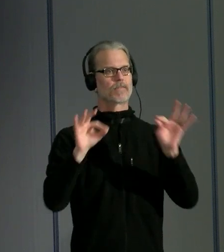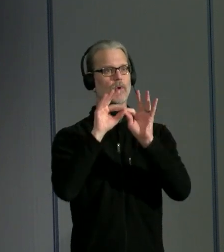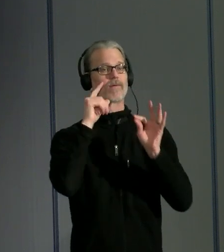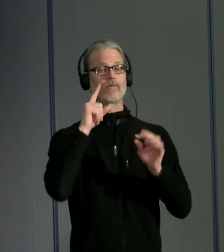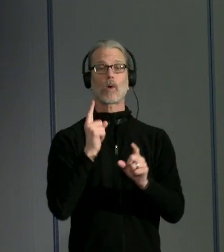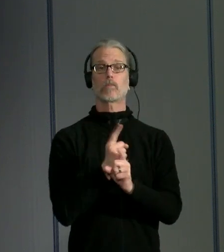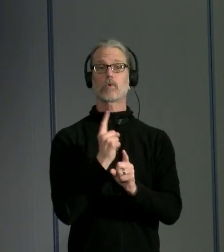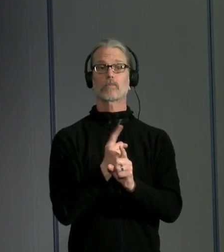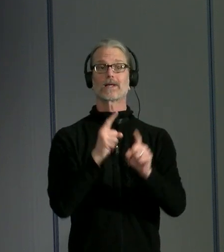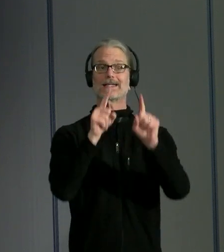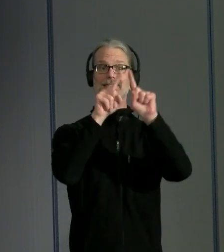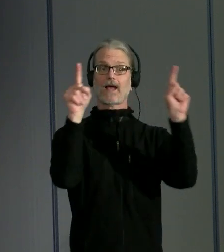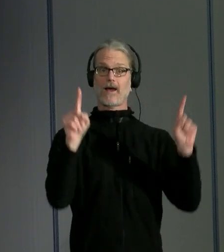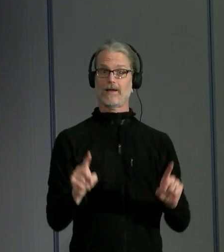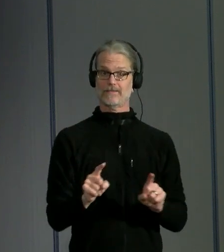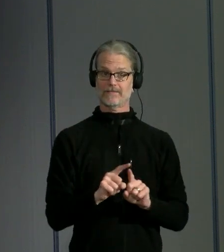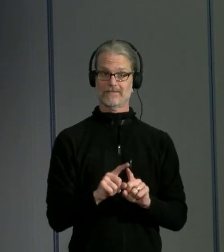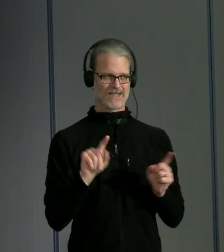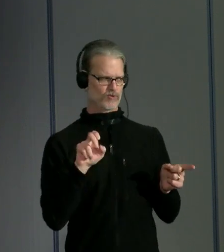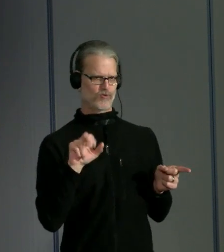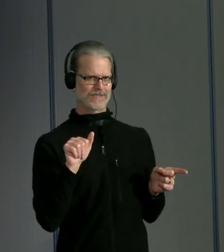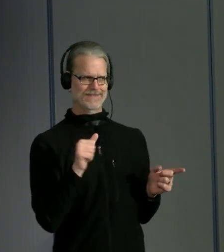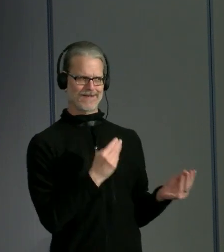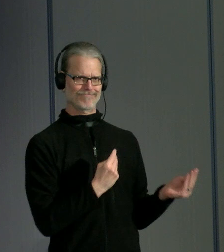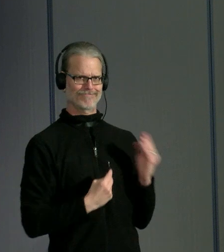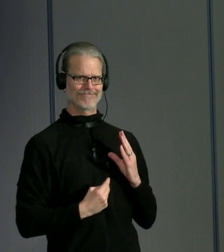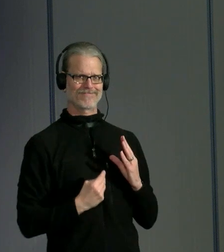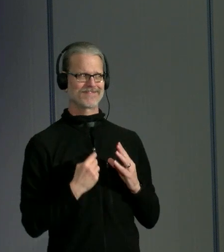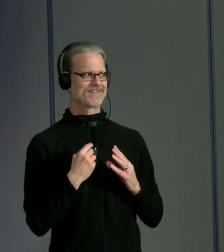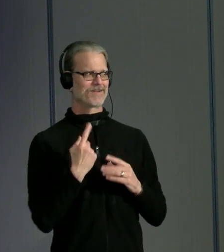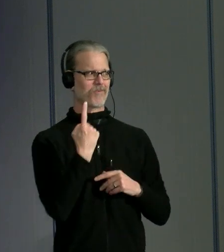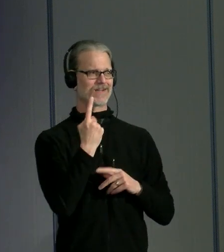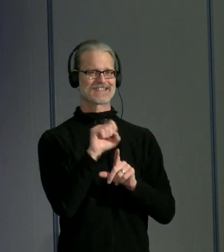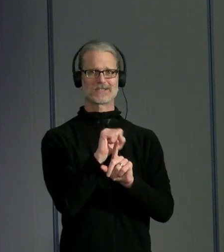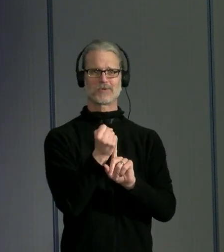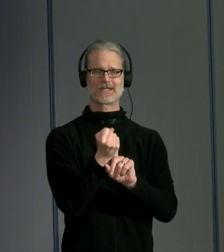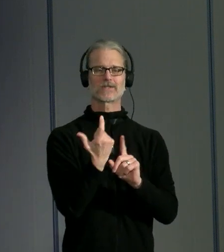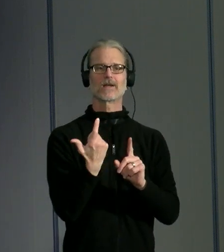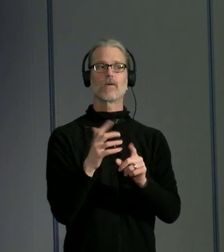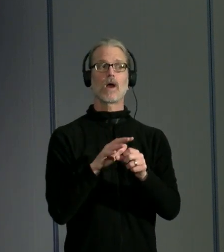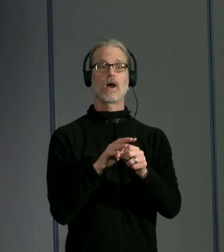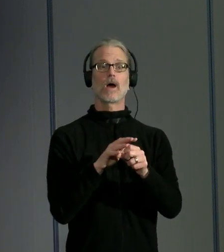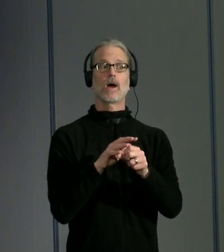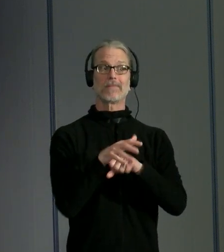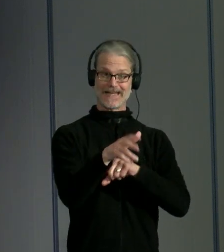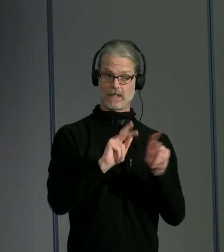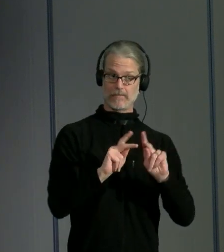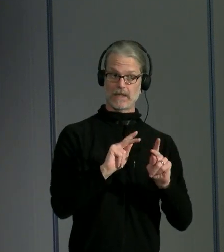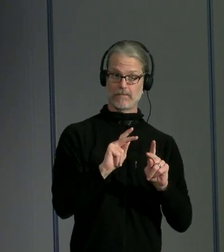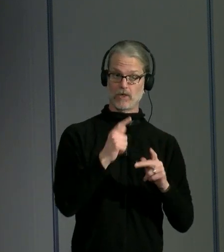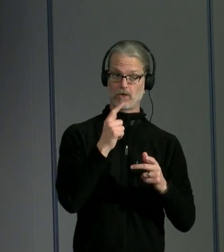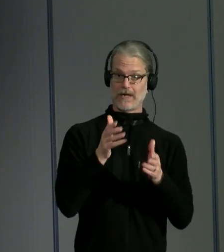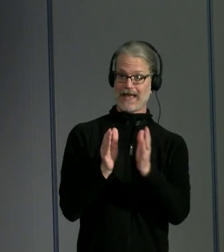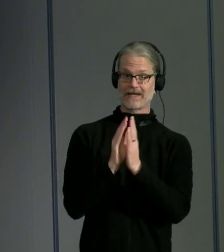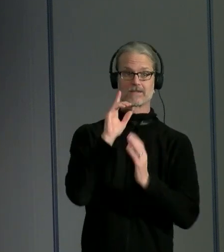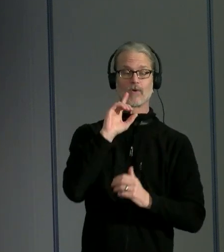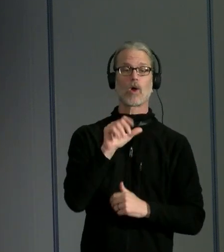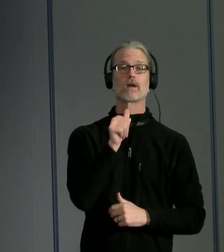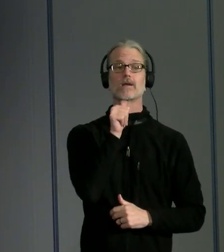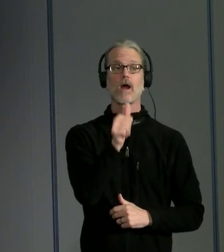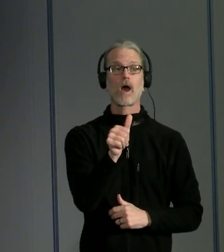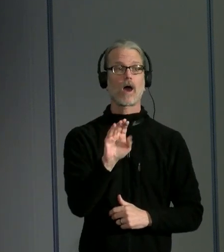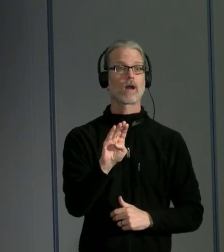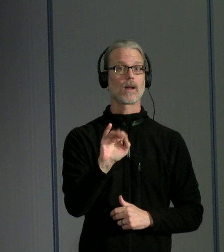signage. Teresa told me about a case where enough people had made requests for non-binary restroom